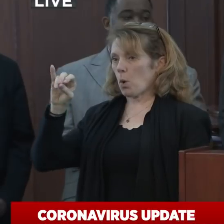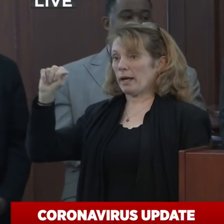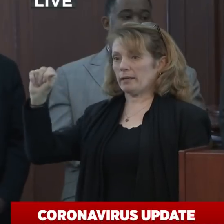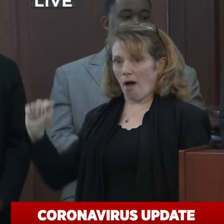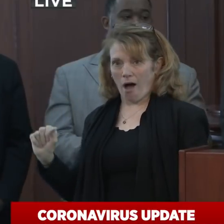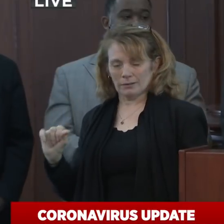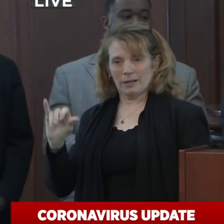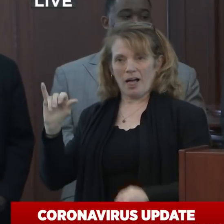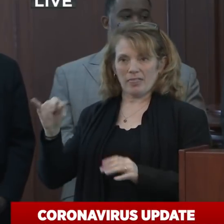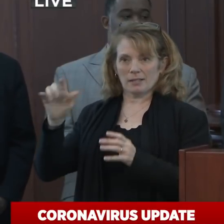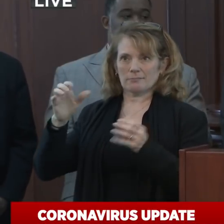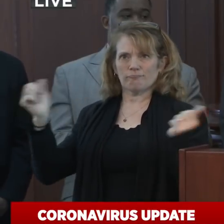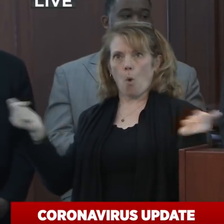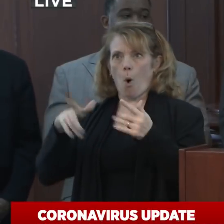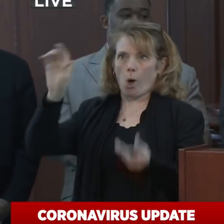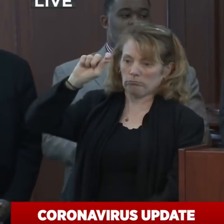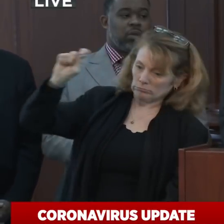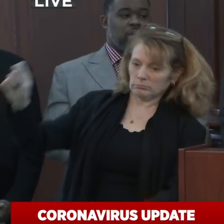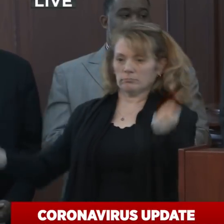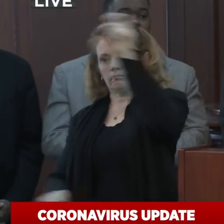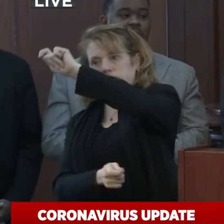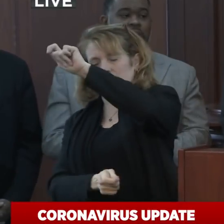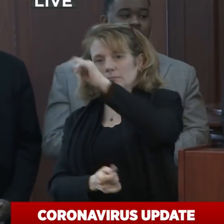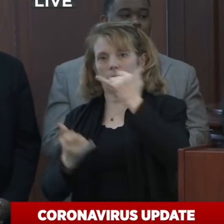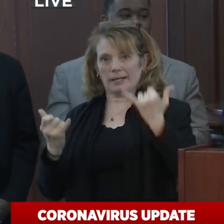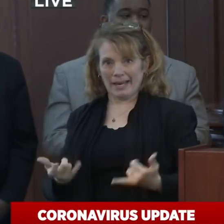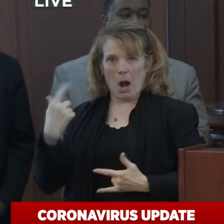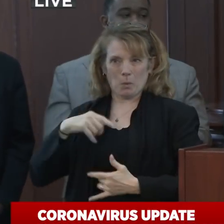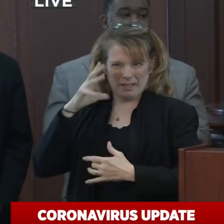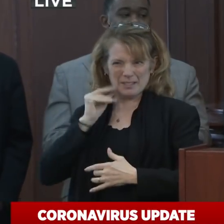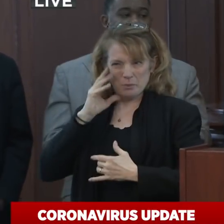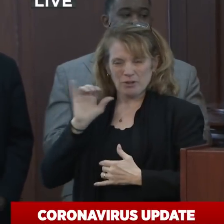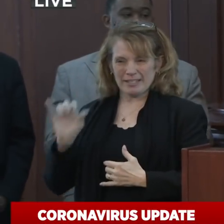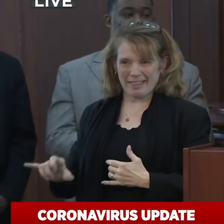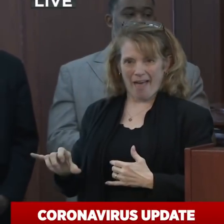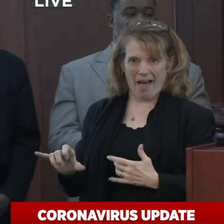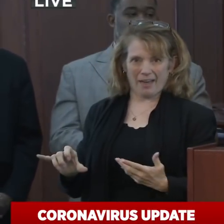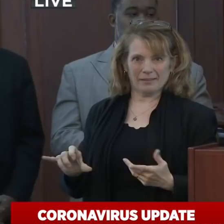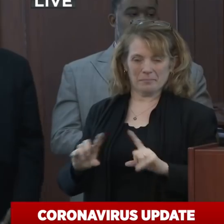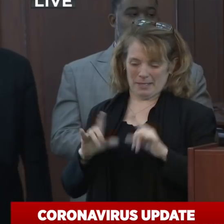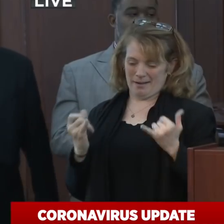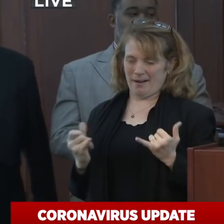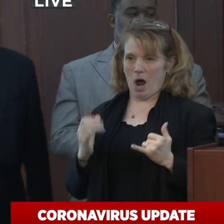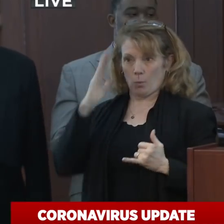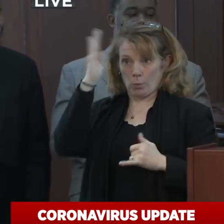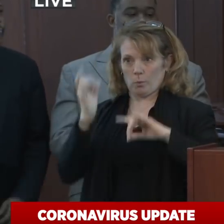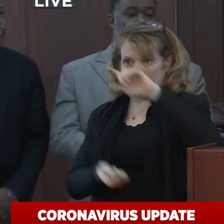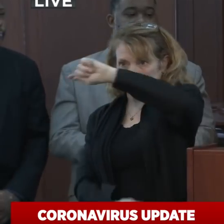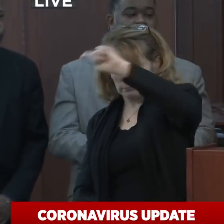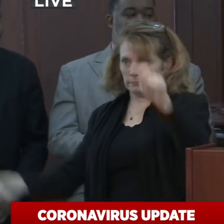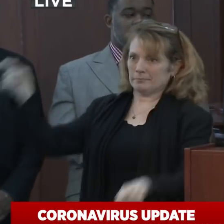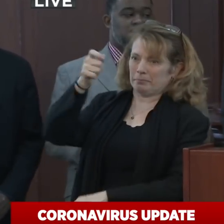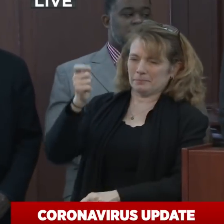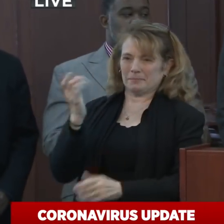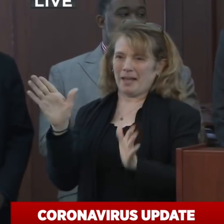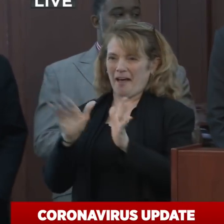it kind of feels like our world right now is experiencing some Moshe Kapoya. But I know with time we will get it on the right side again.